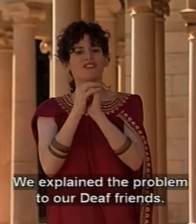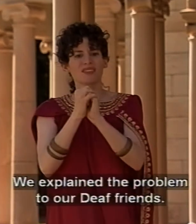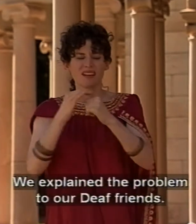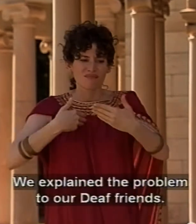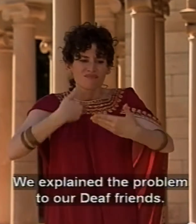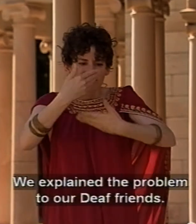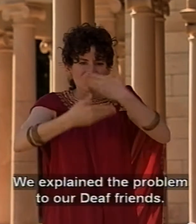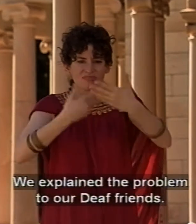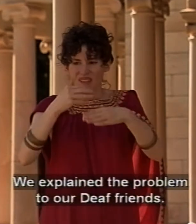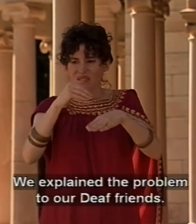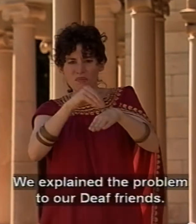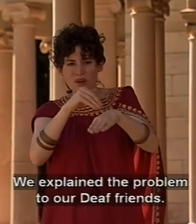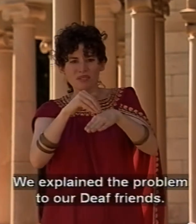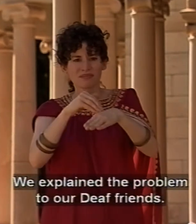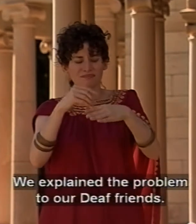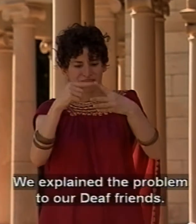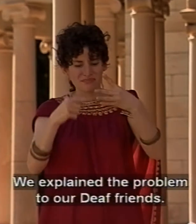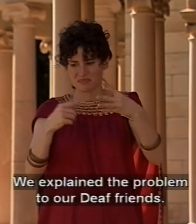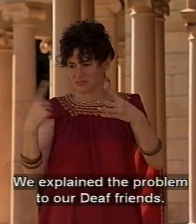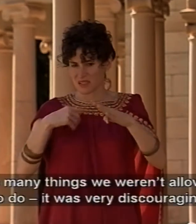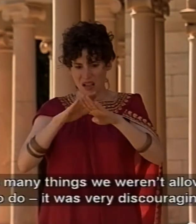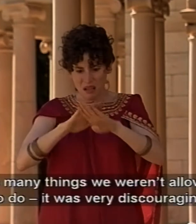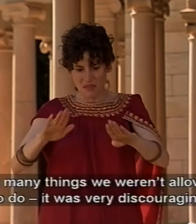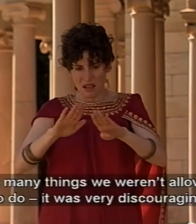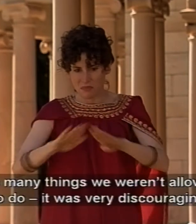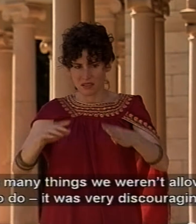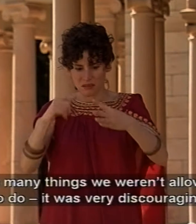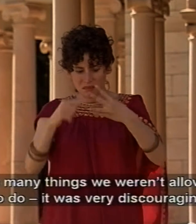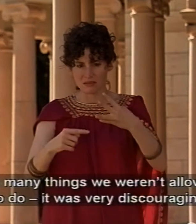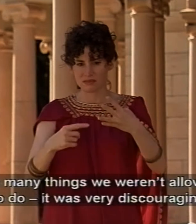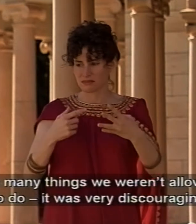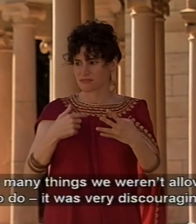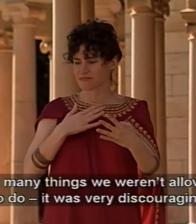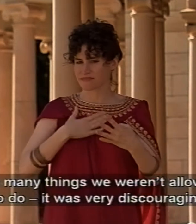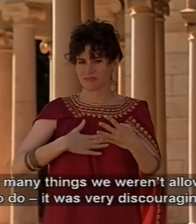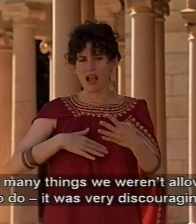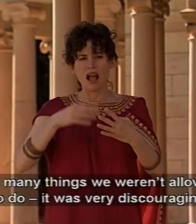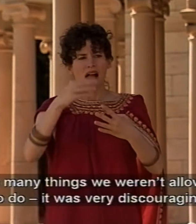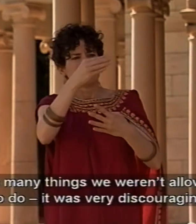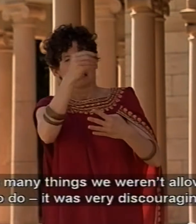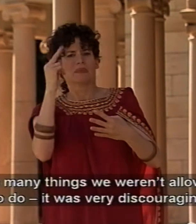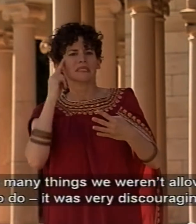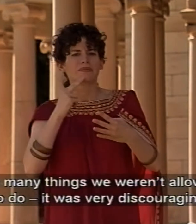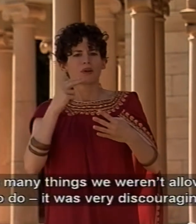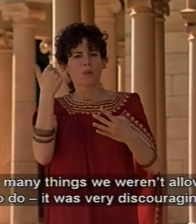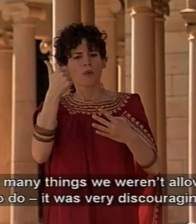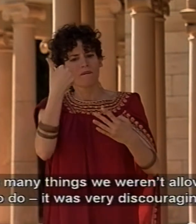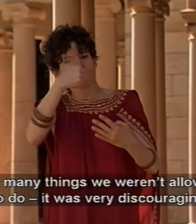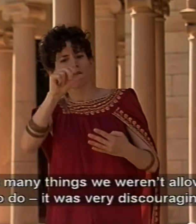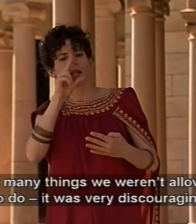We explained the problem to our deaf friends. There were so many things that we weren't allowed to do. It was very